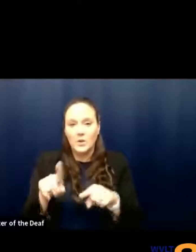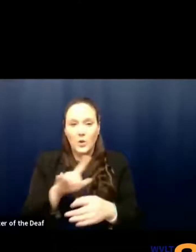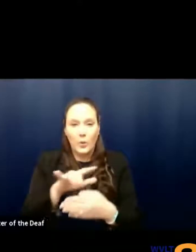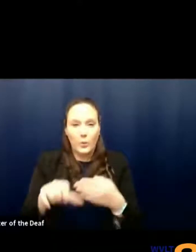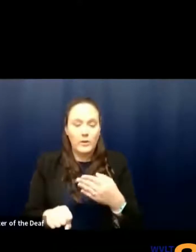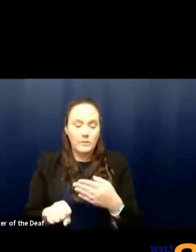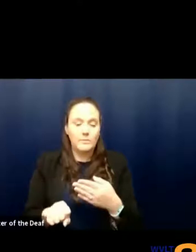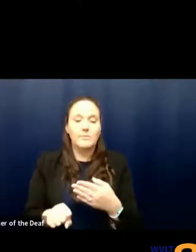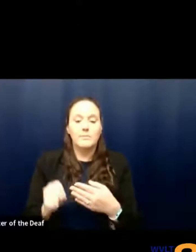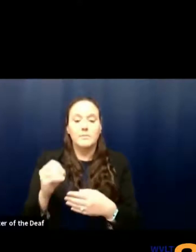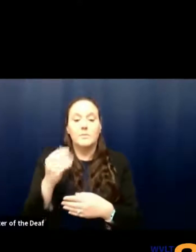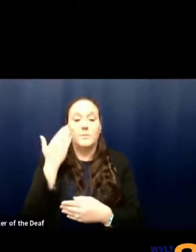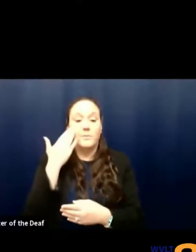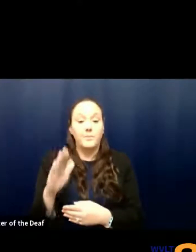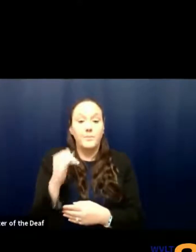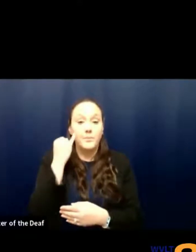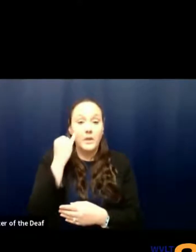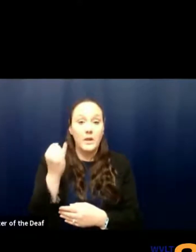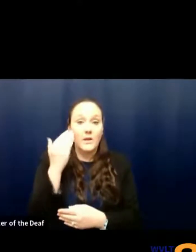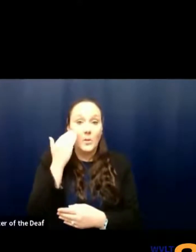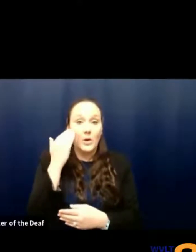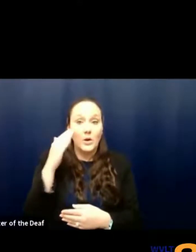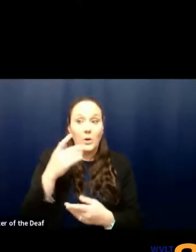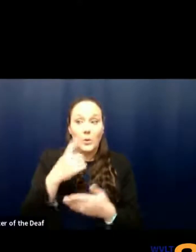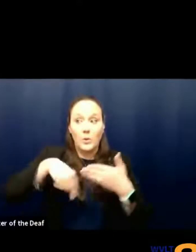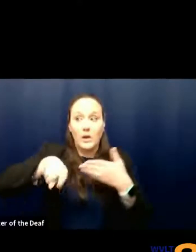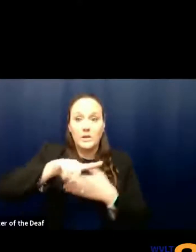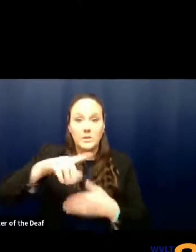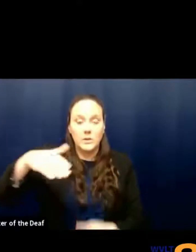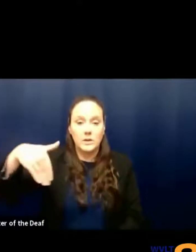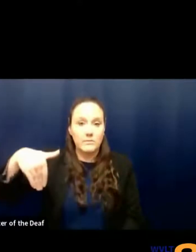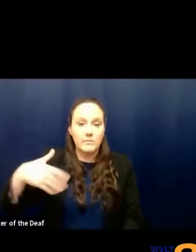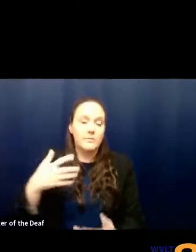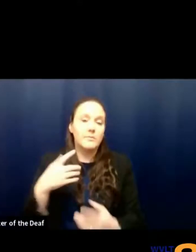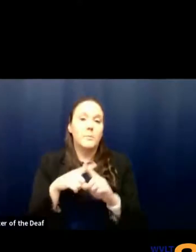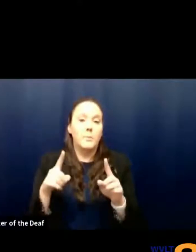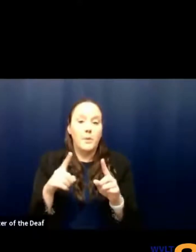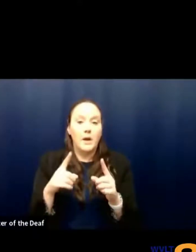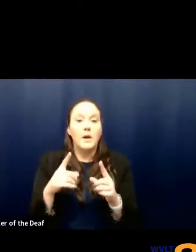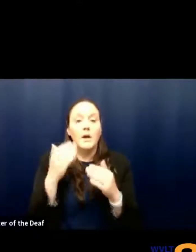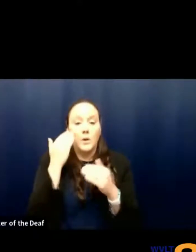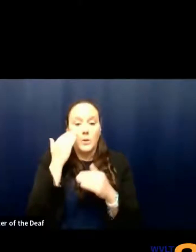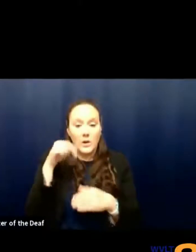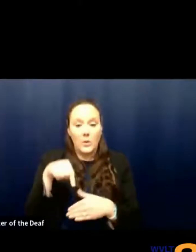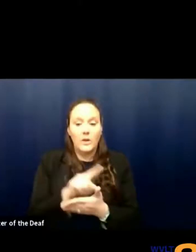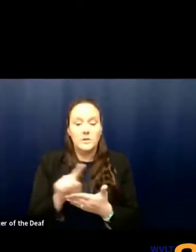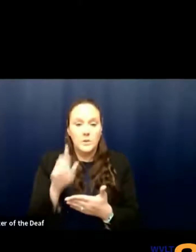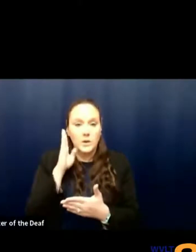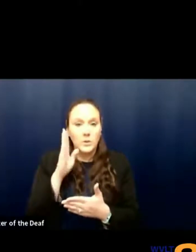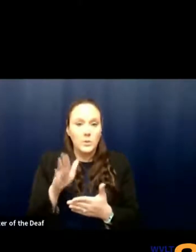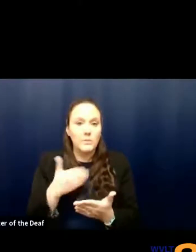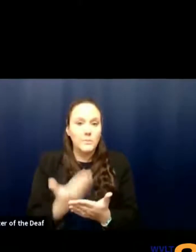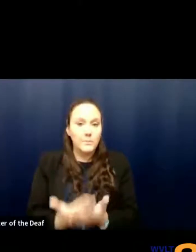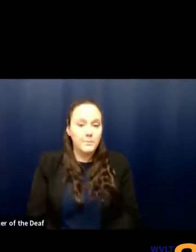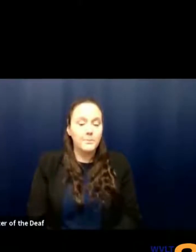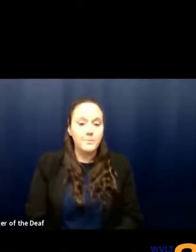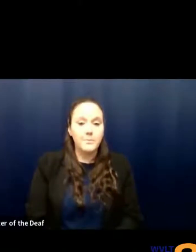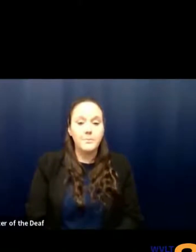so I don't know that we know next week's yet at this point, but we have received in today this week's shipment. From Austin